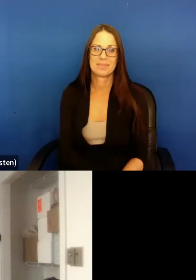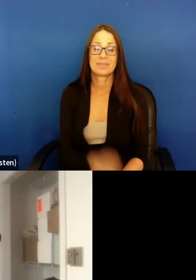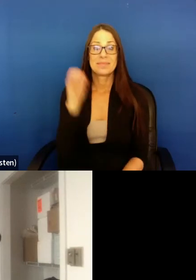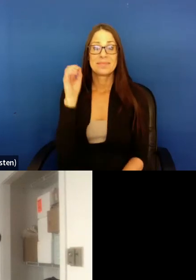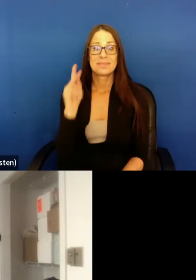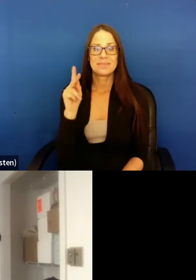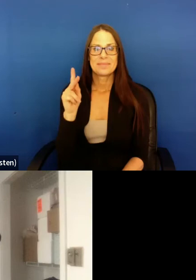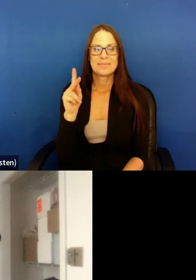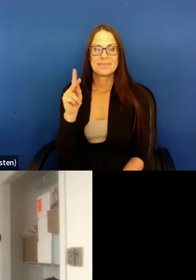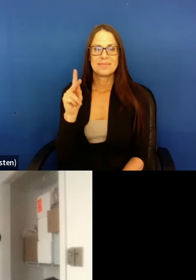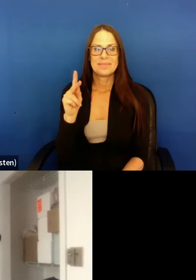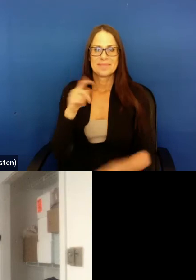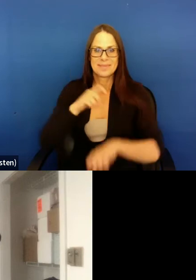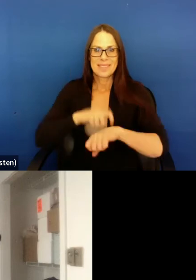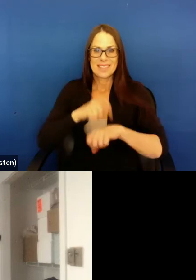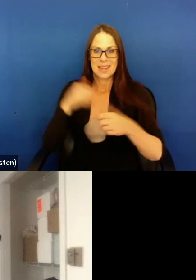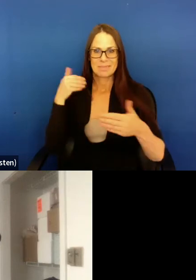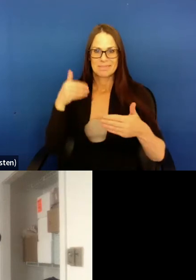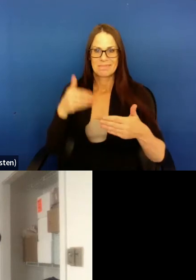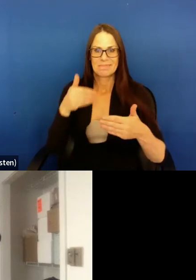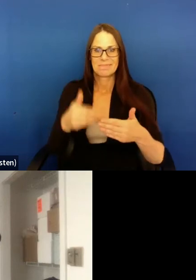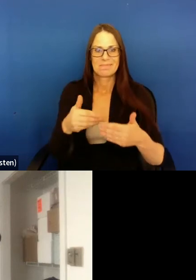Okay, we're coming up on time. Is there any other?